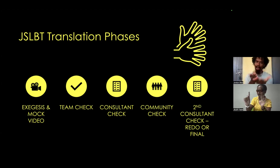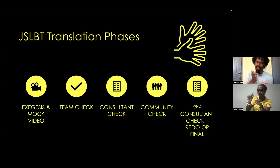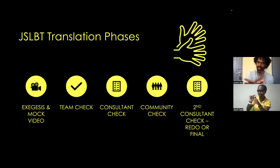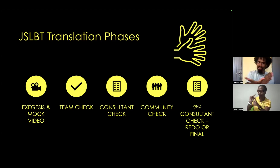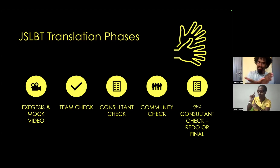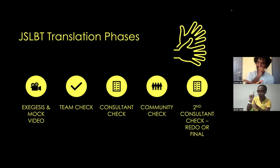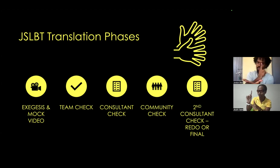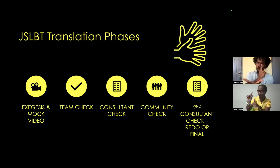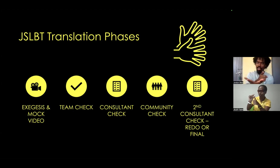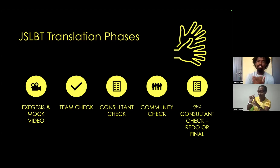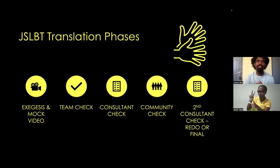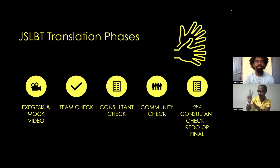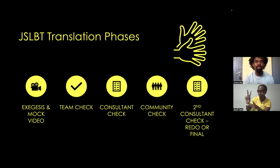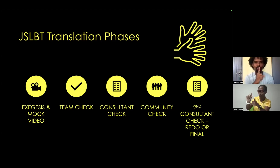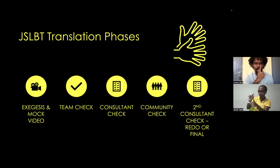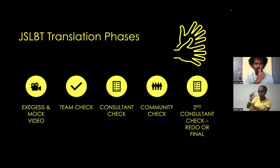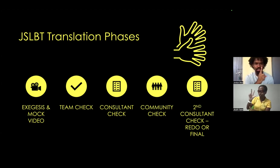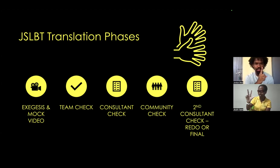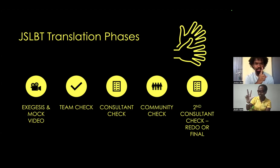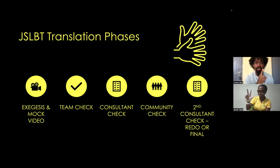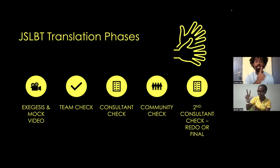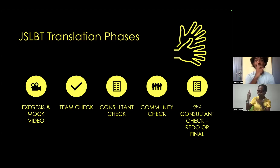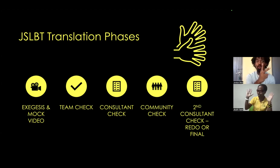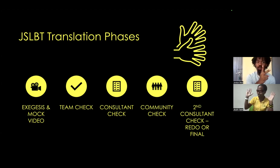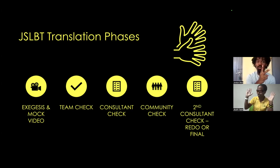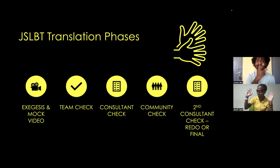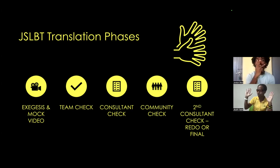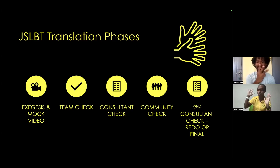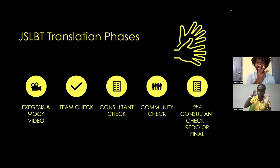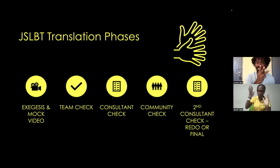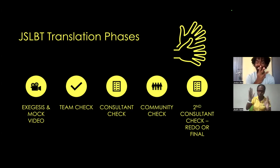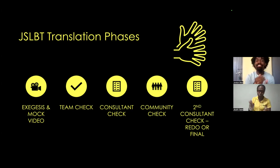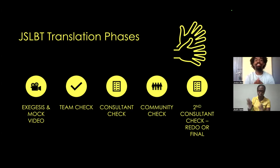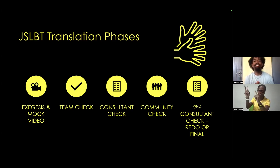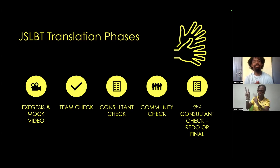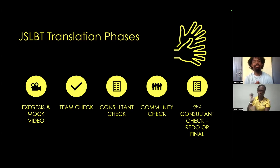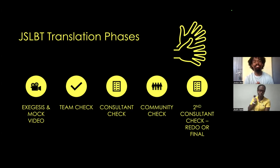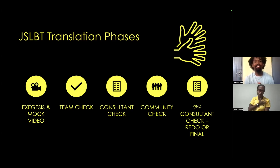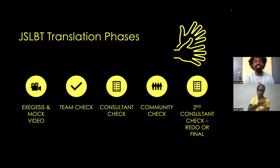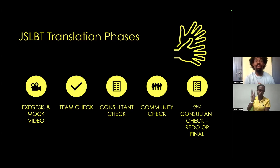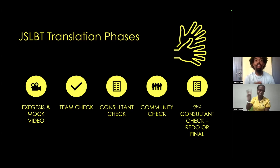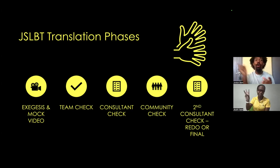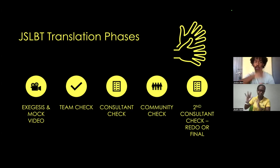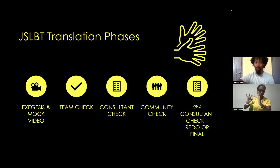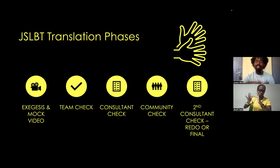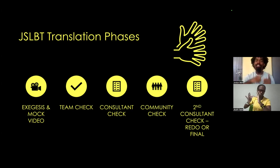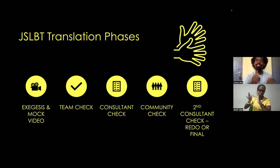Hold. Genesis chapter 1, Genesis chapter 2, and Genesis chapter 3 are finished. We will upload it to